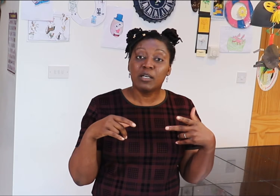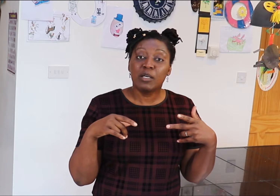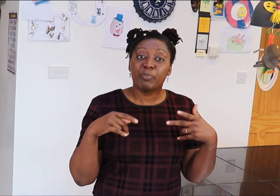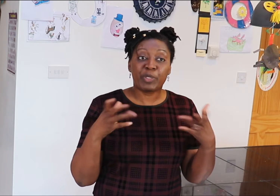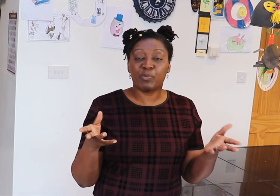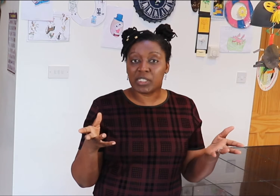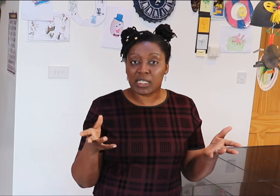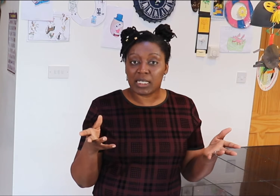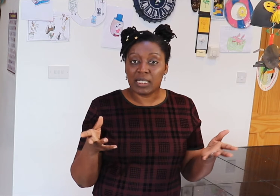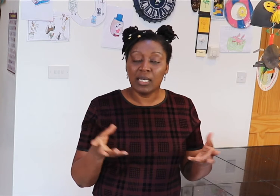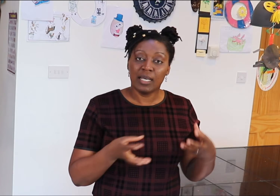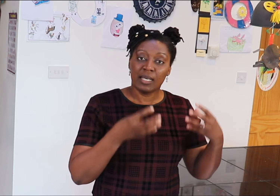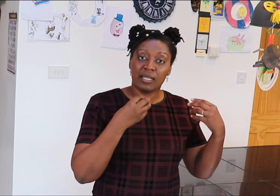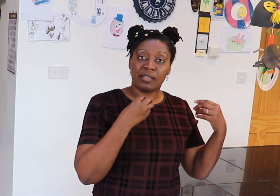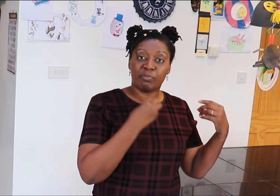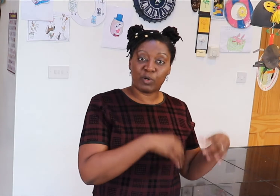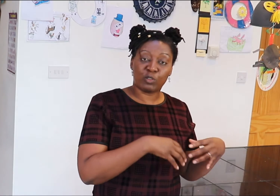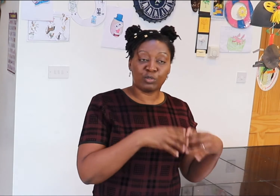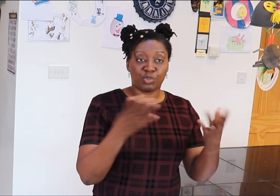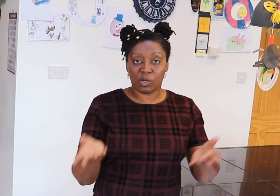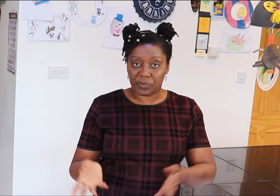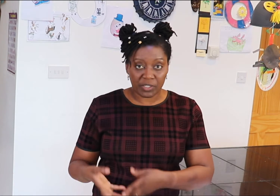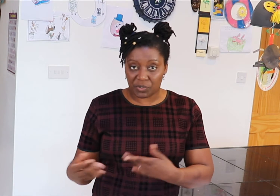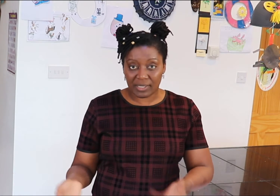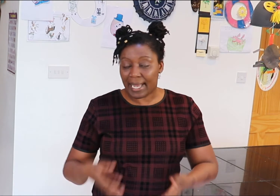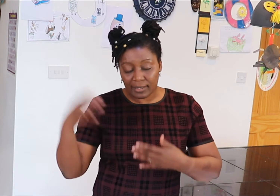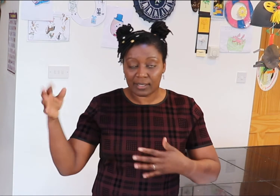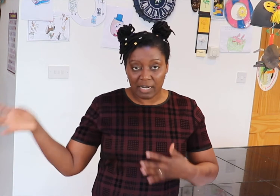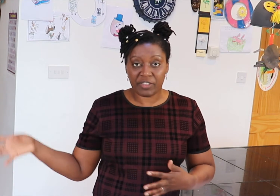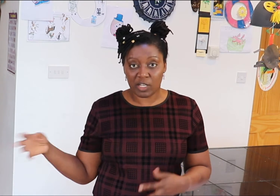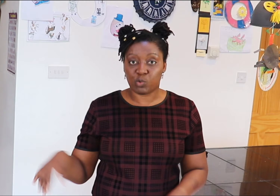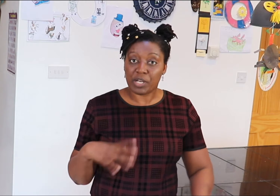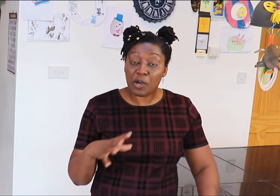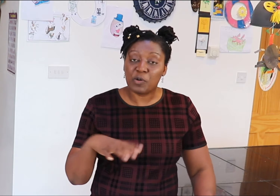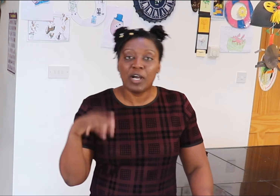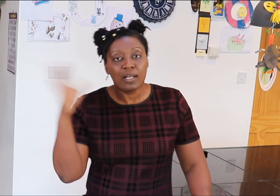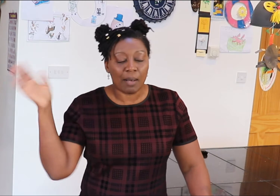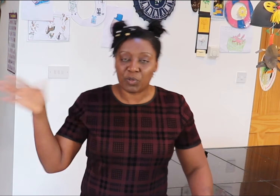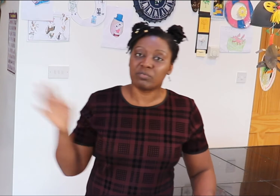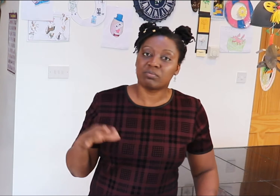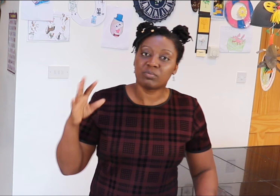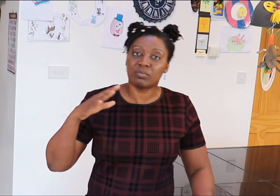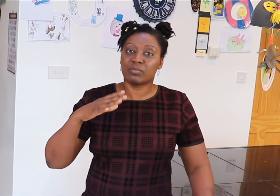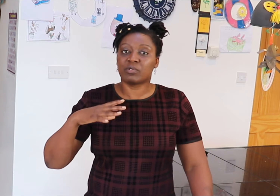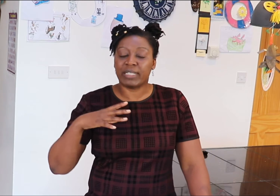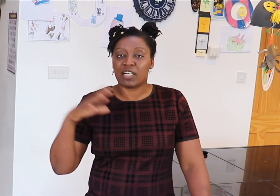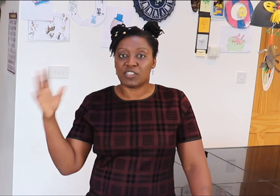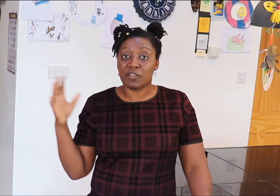in puberty, the balls drops into sacs and everything else we know. I'm not really concerned